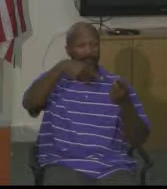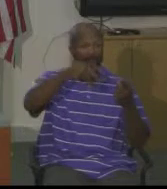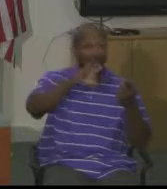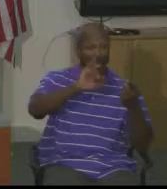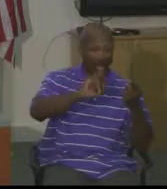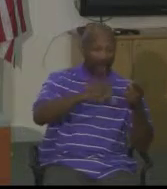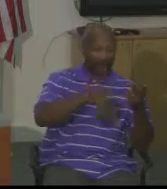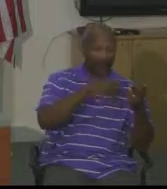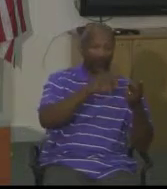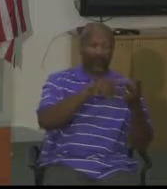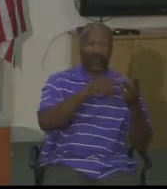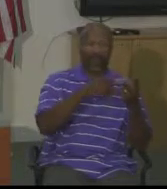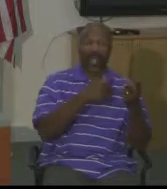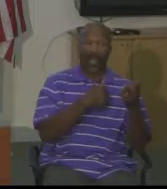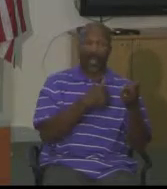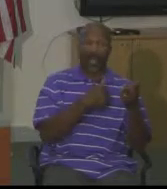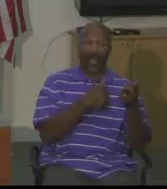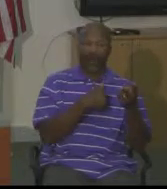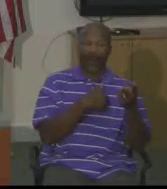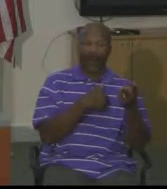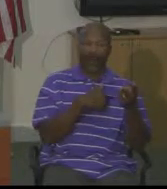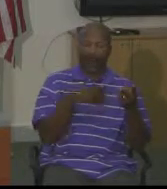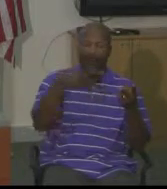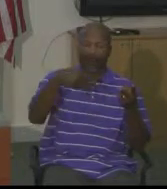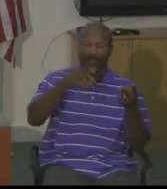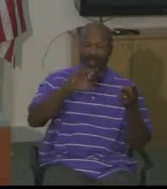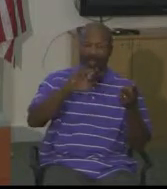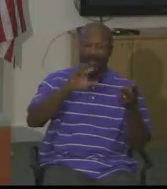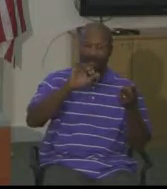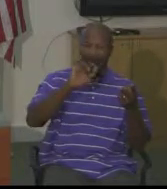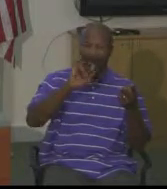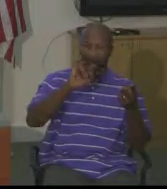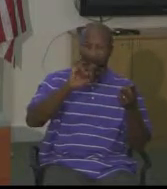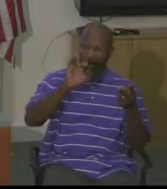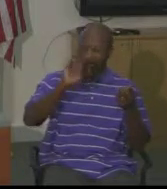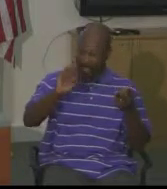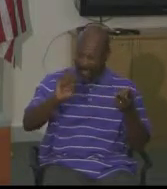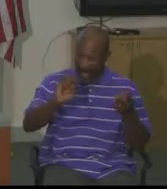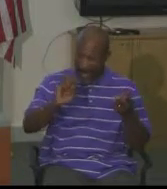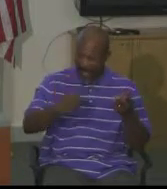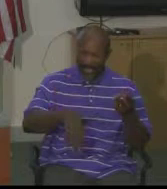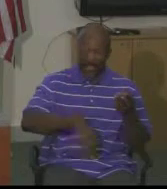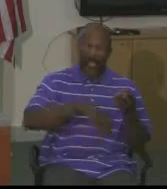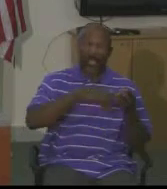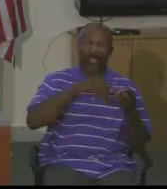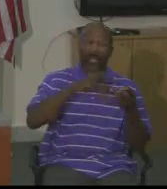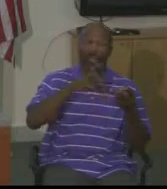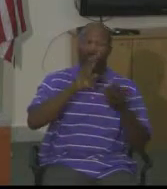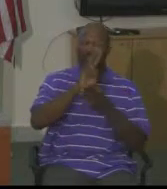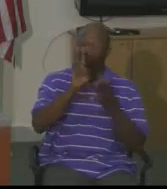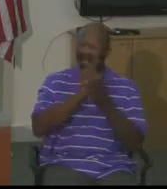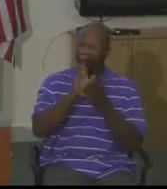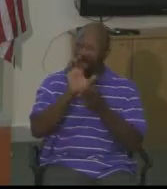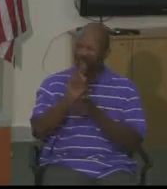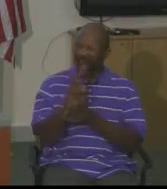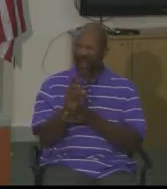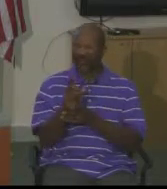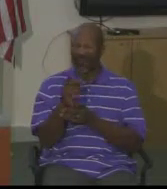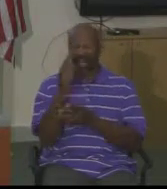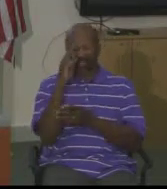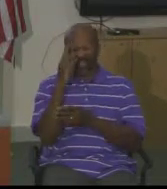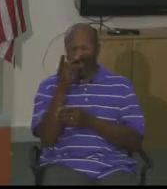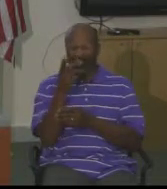PCI, it had PCIe. The video card was